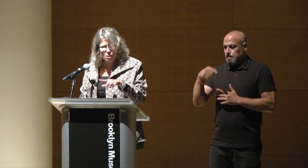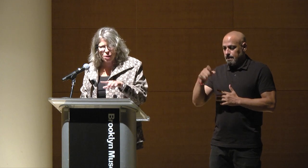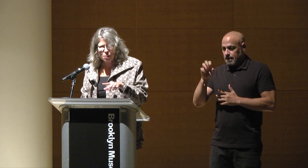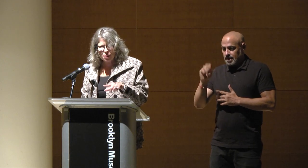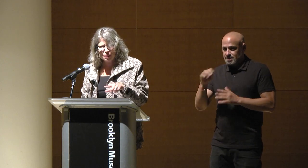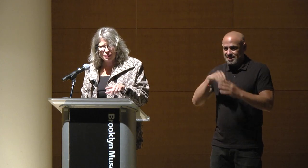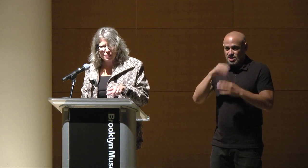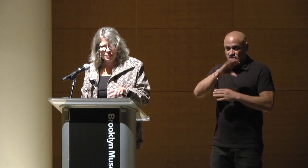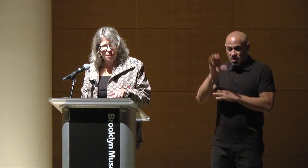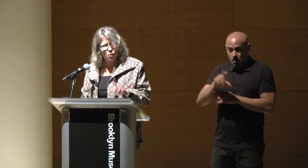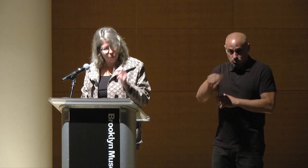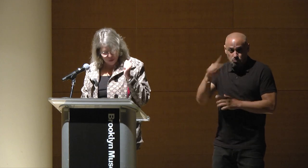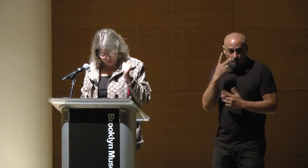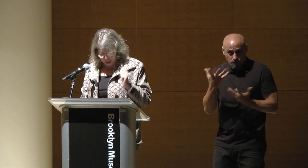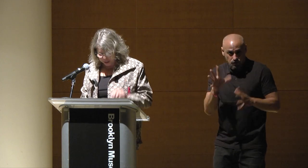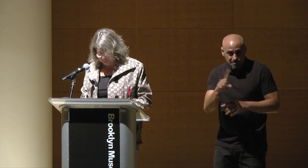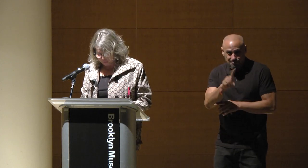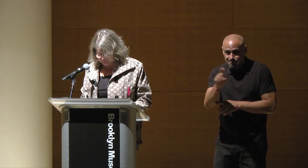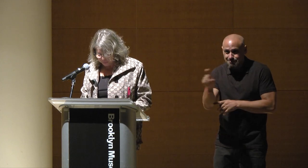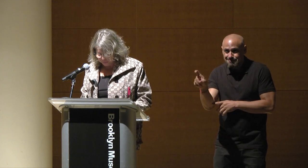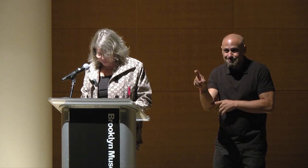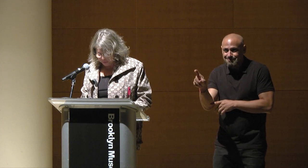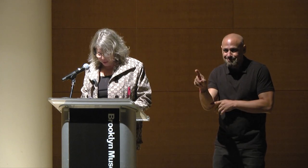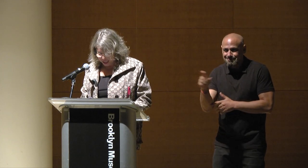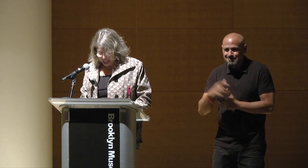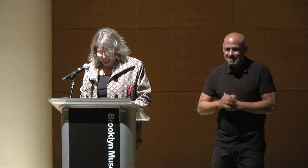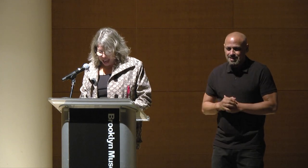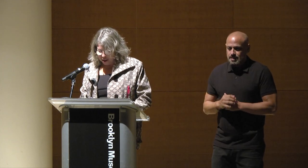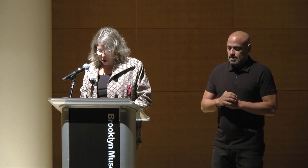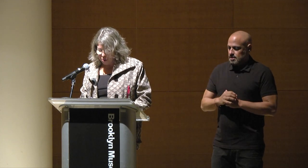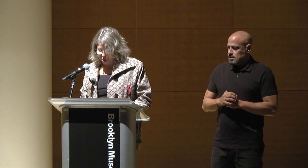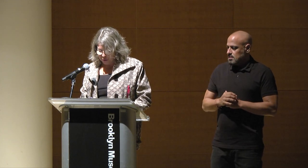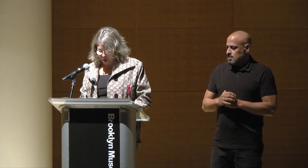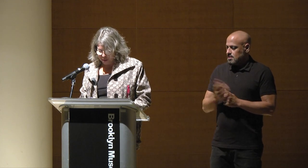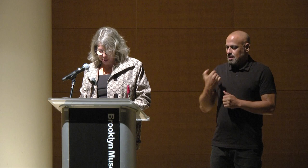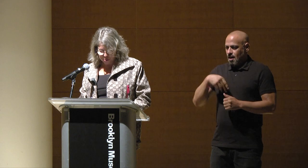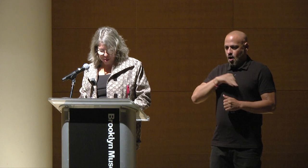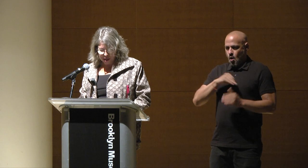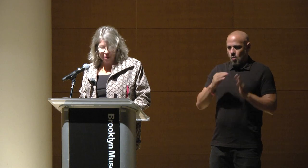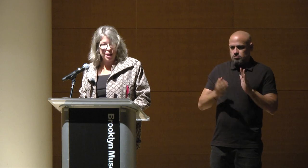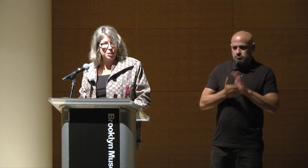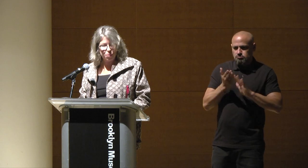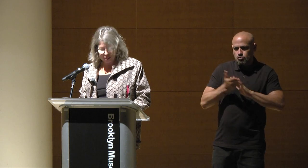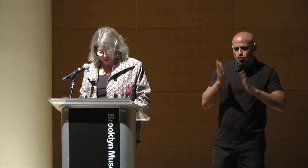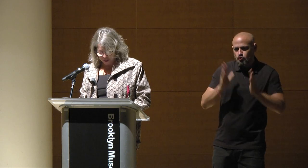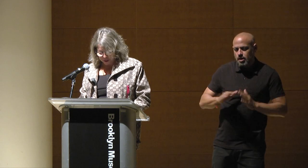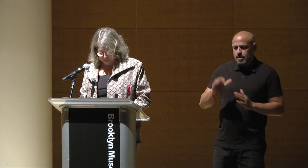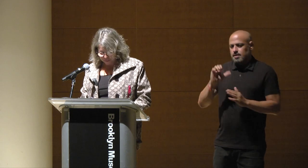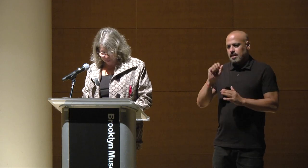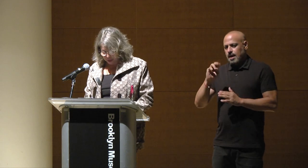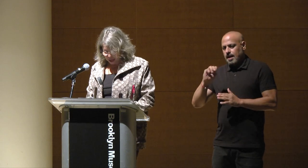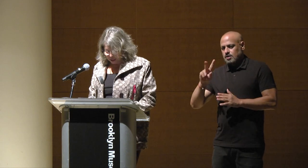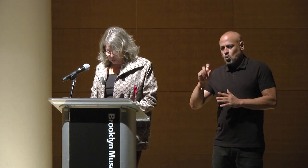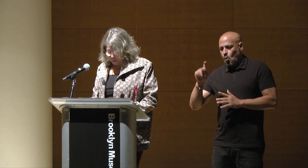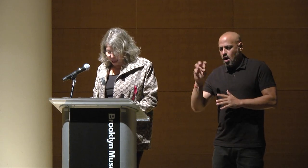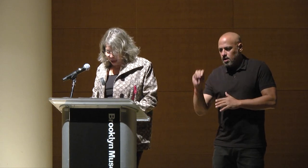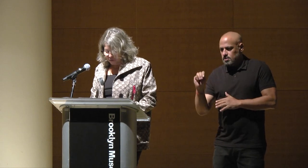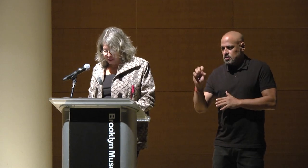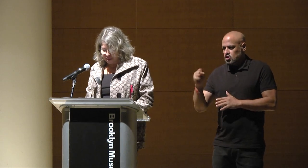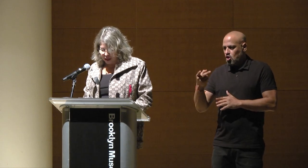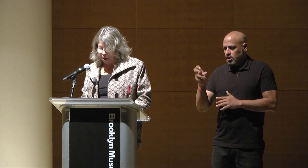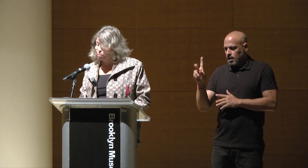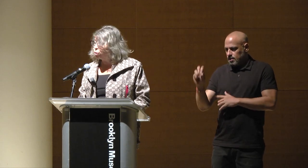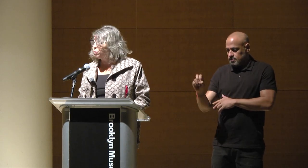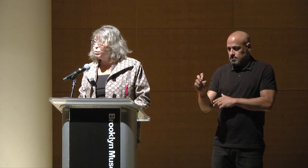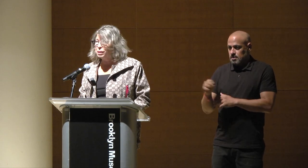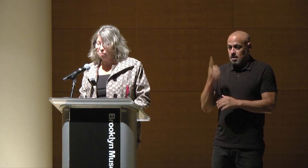of you see that show? A few of you? Okay. And our own curator extraordinaire, Antwaun Sargent. So on behalf